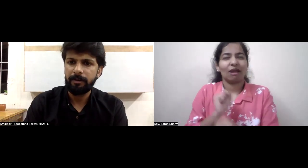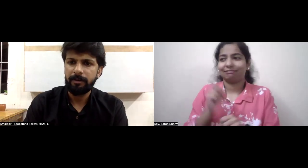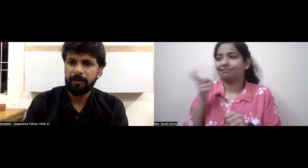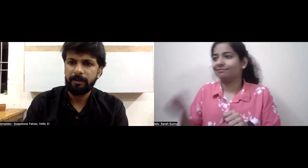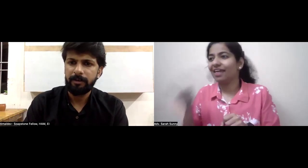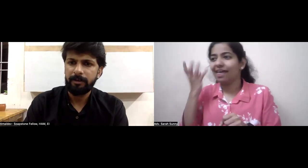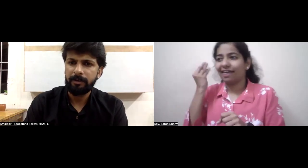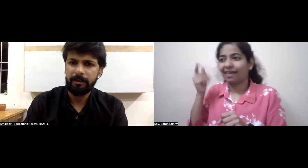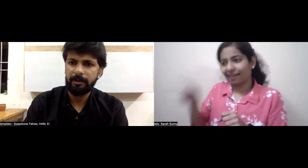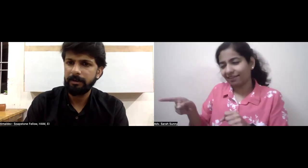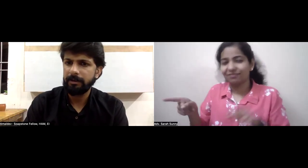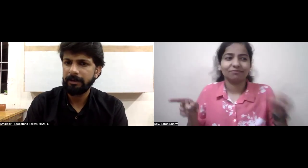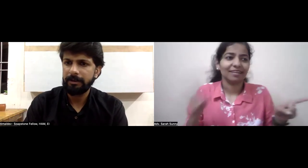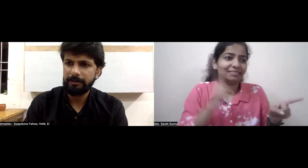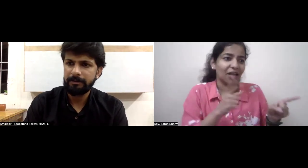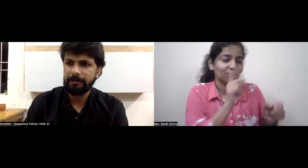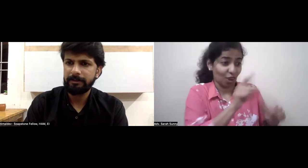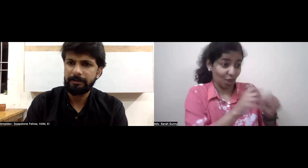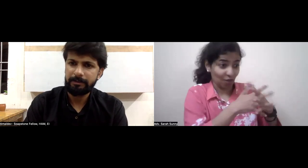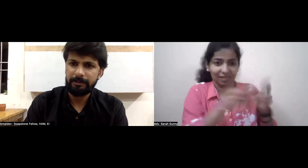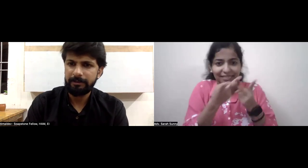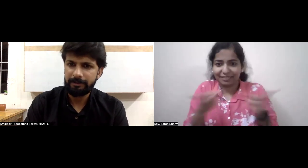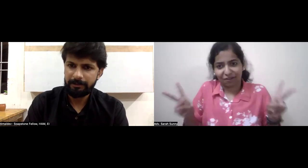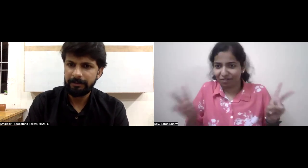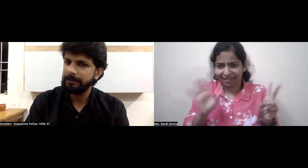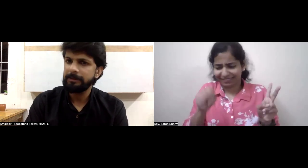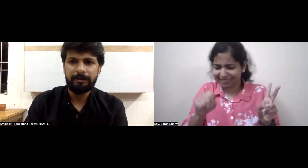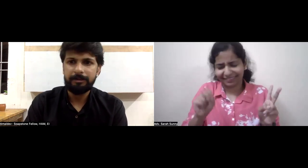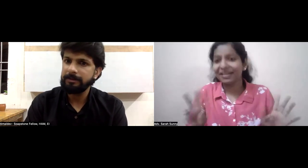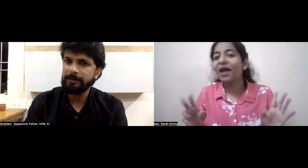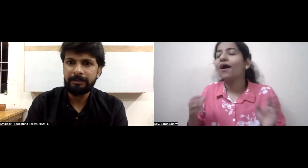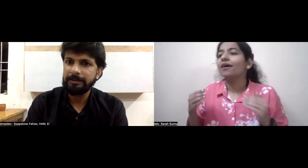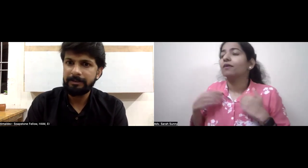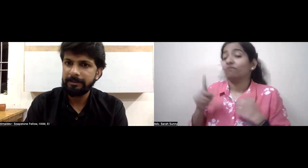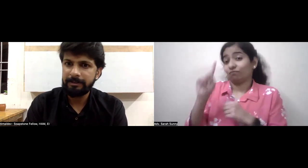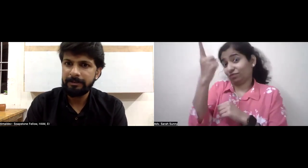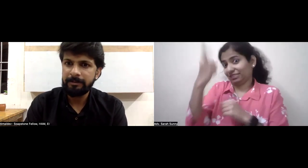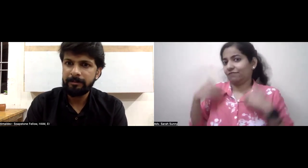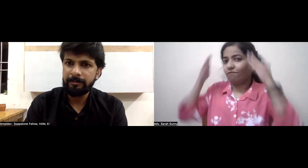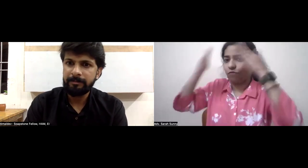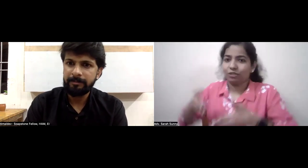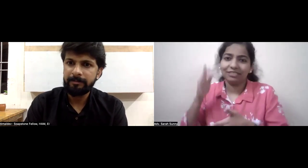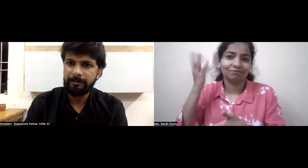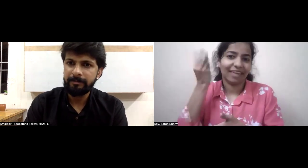was, so I was trying to work with a hearing lawyer.